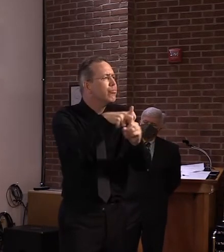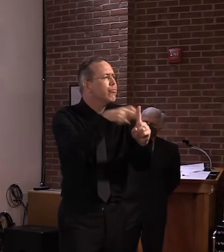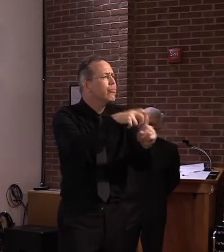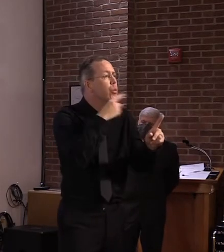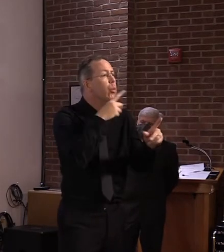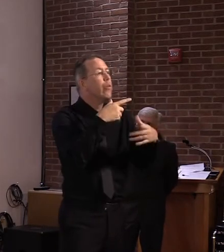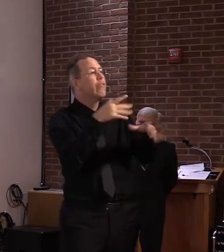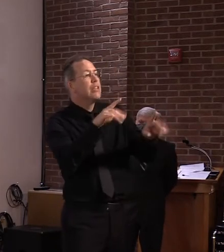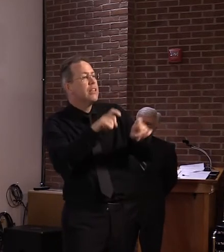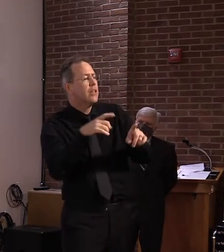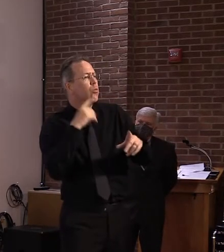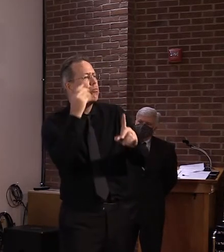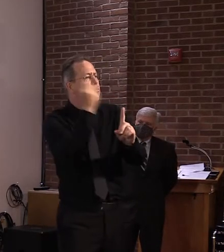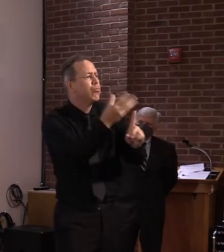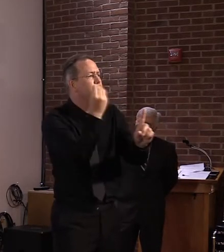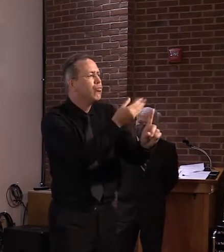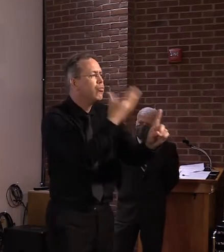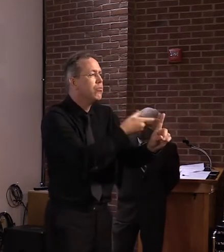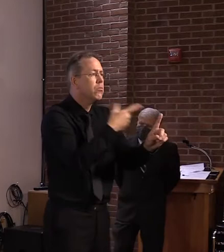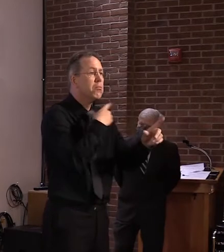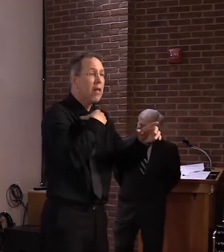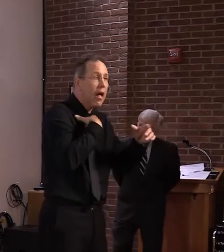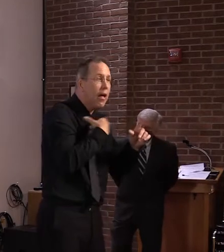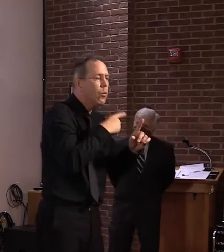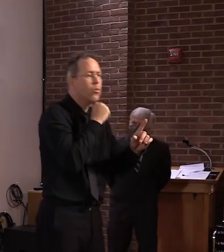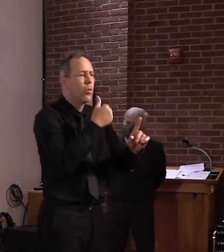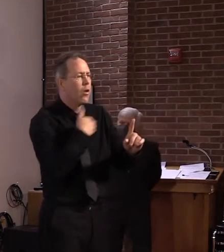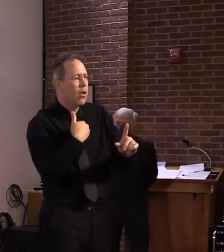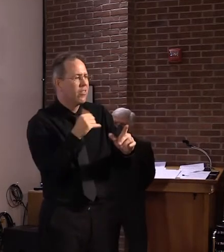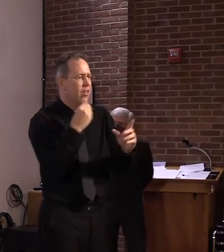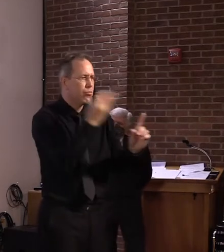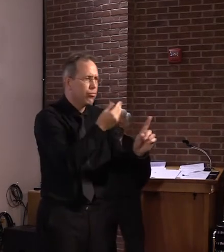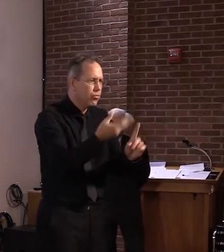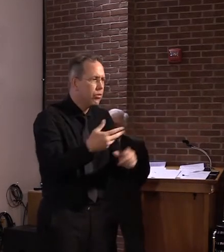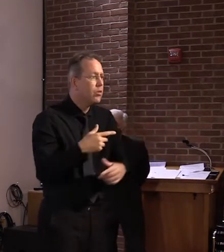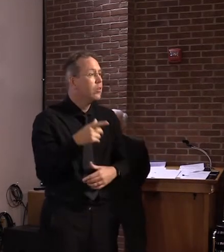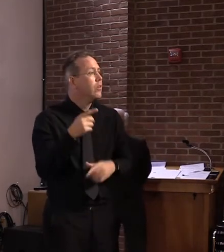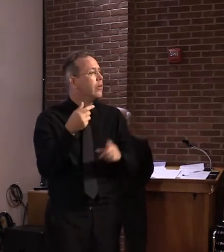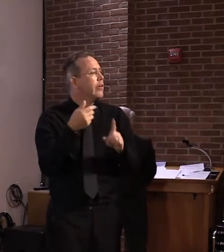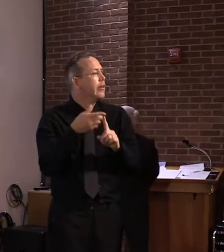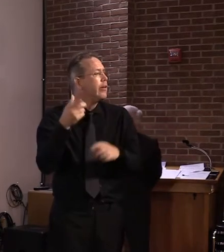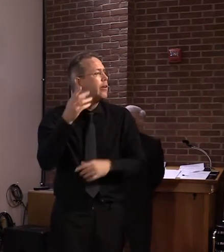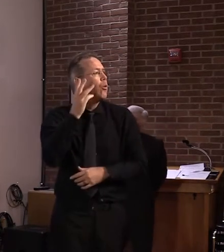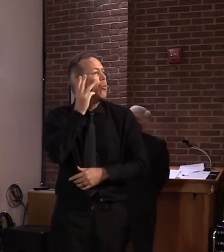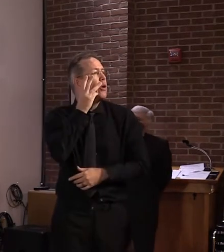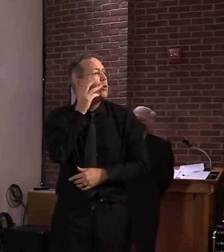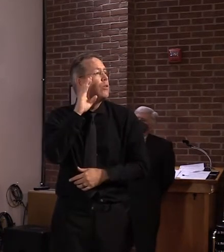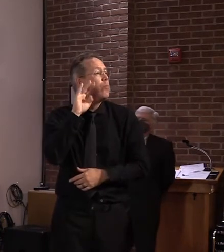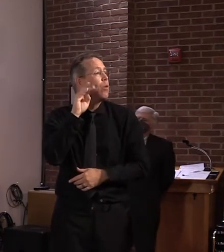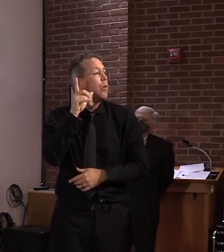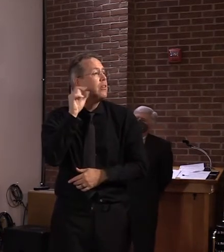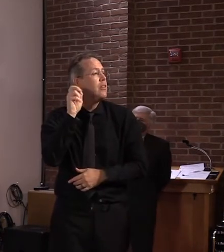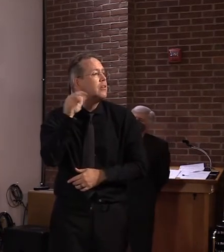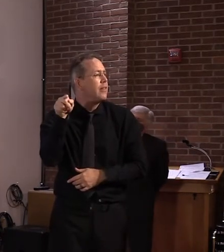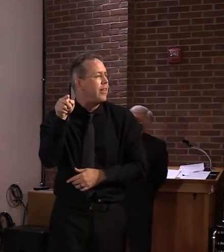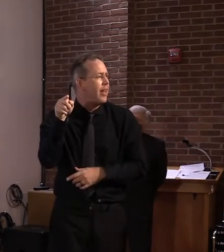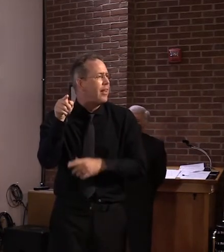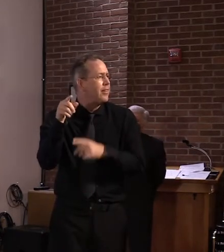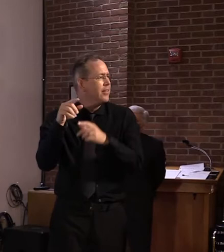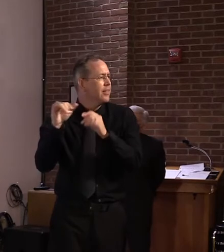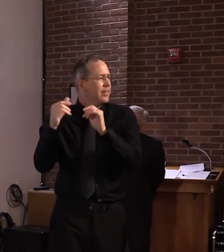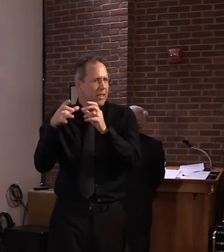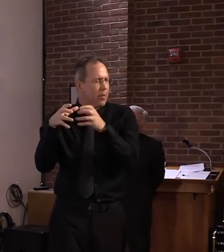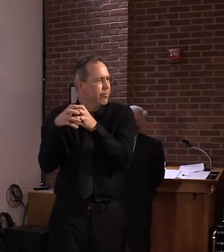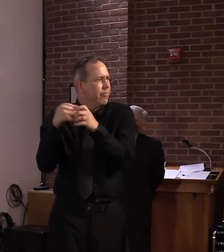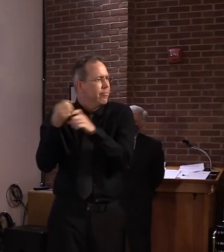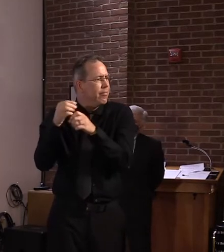And as I've said with the Winooski-Burlington outbreak, we're far from even going through one incubation period of the virus